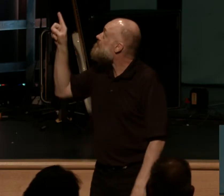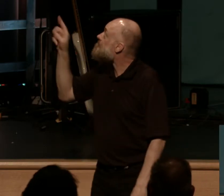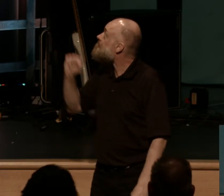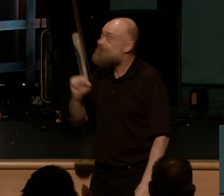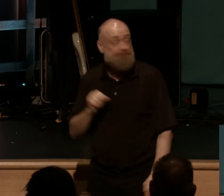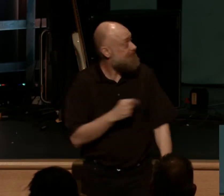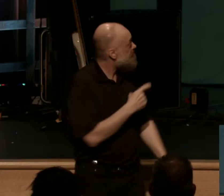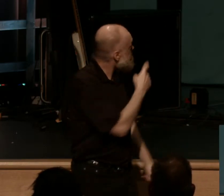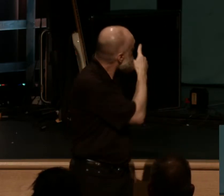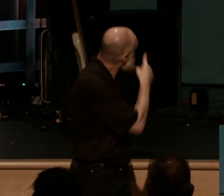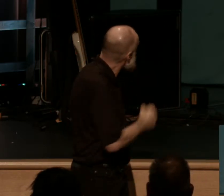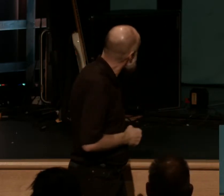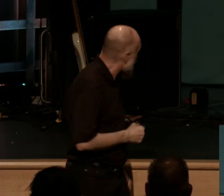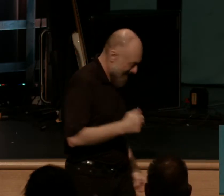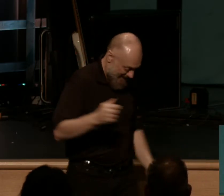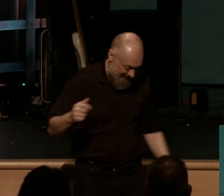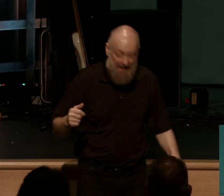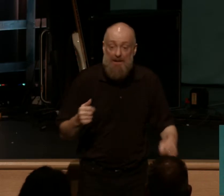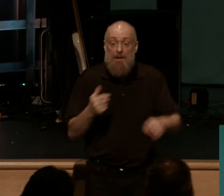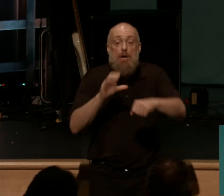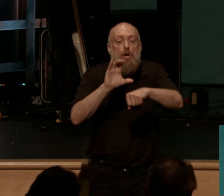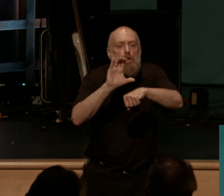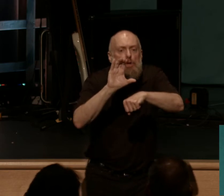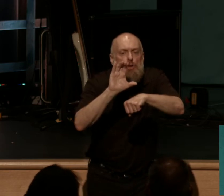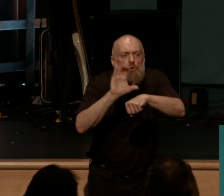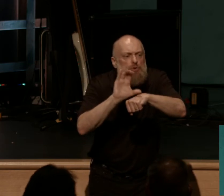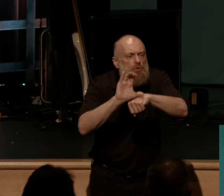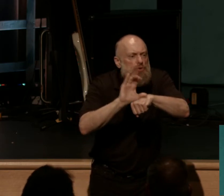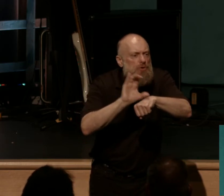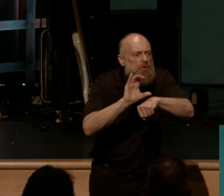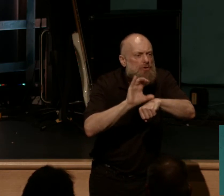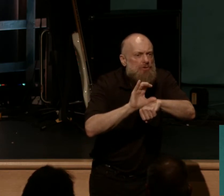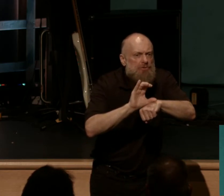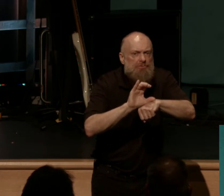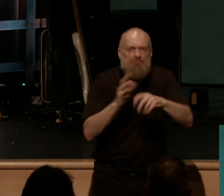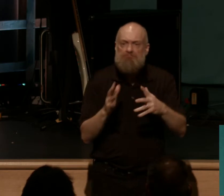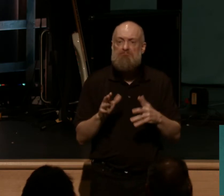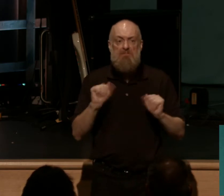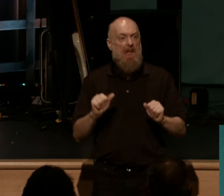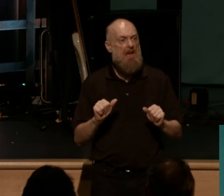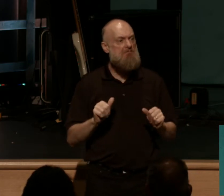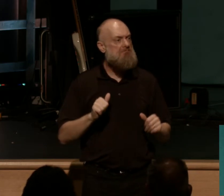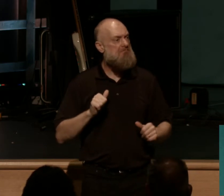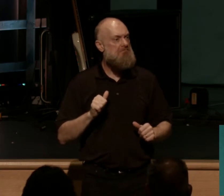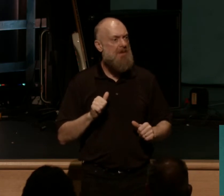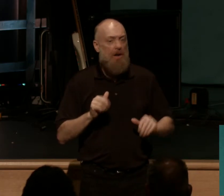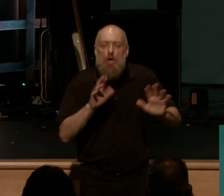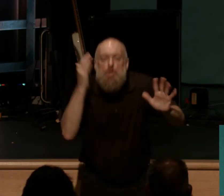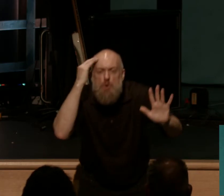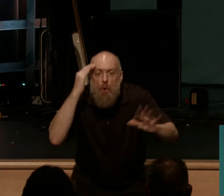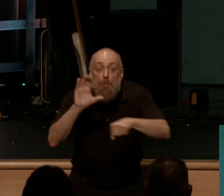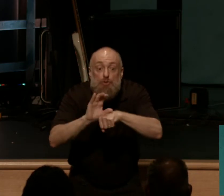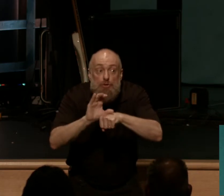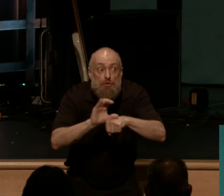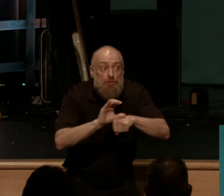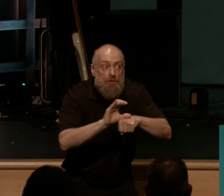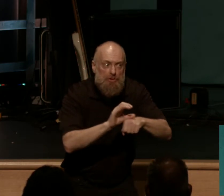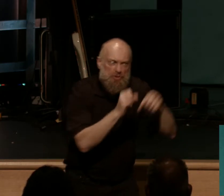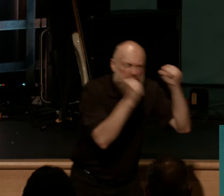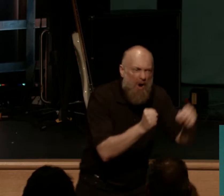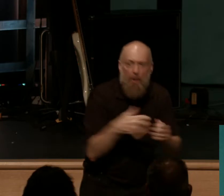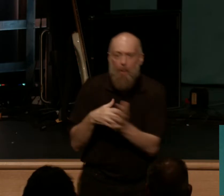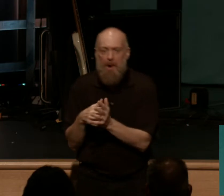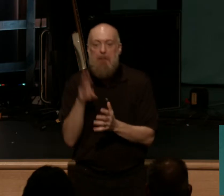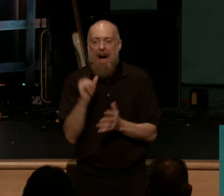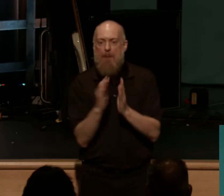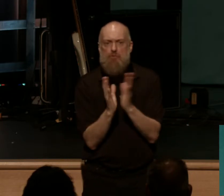said this. He says, the condition of the church may be very accurately gauged by its prayer meetings. So is the